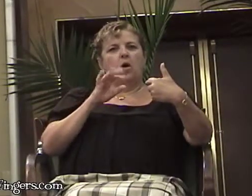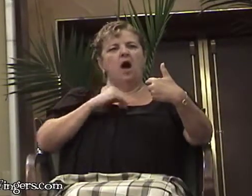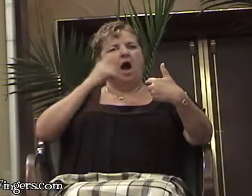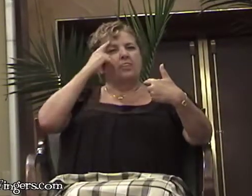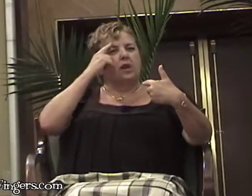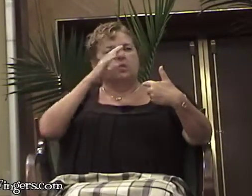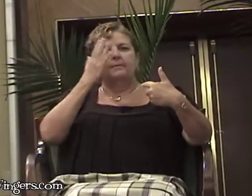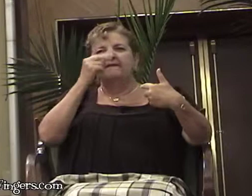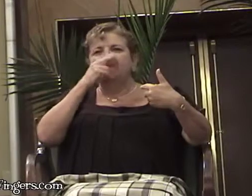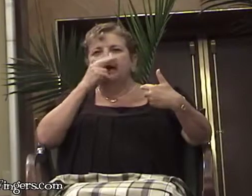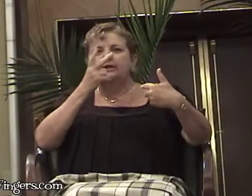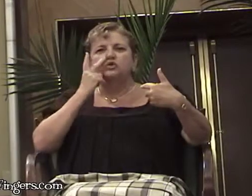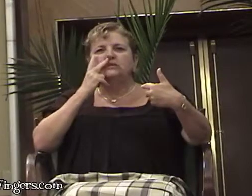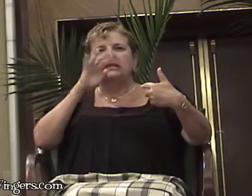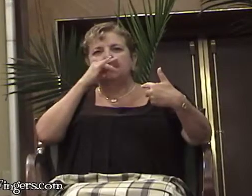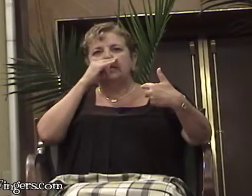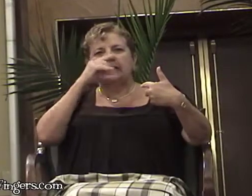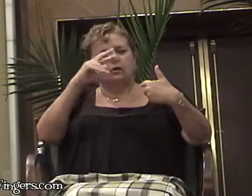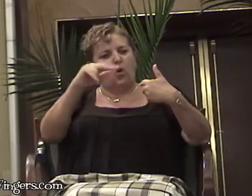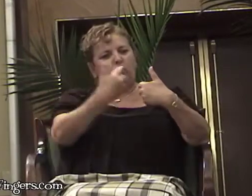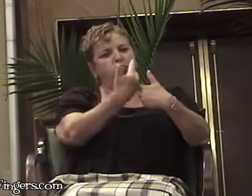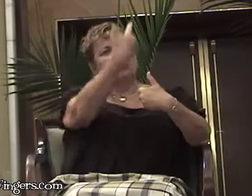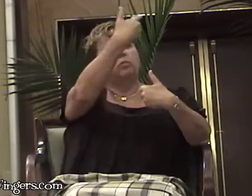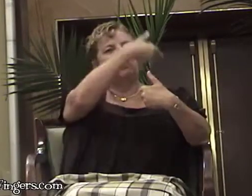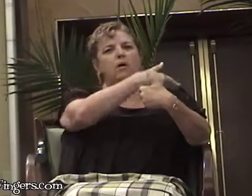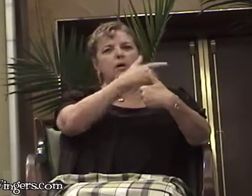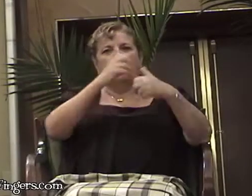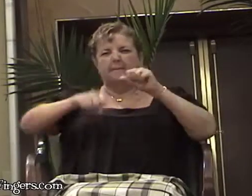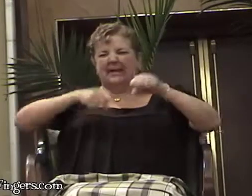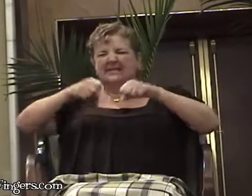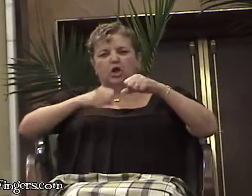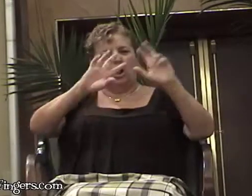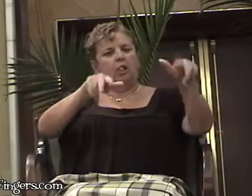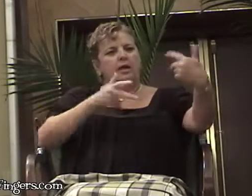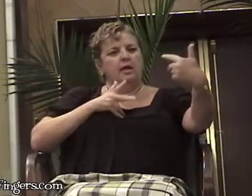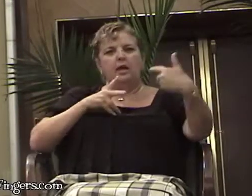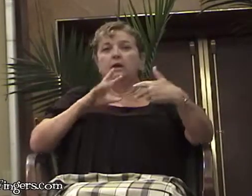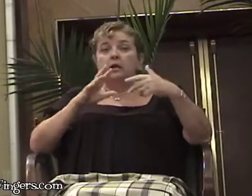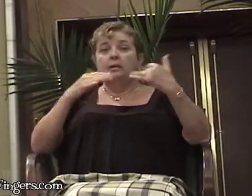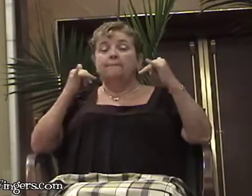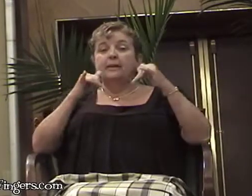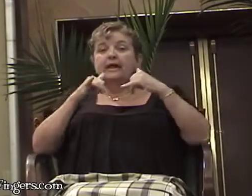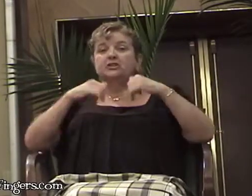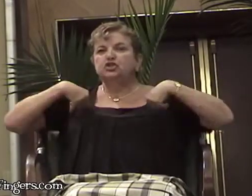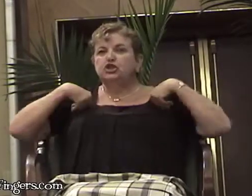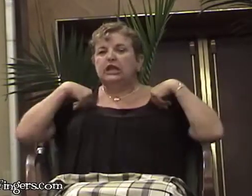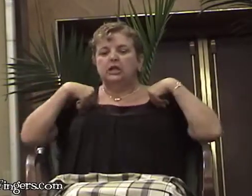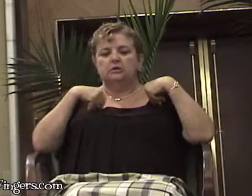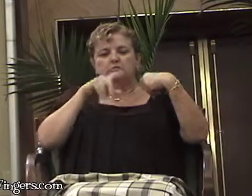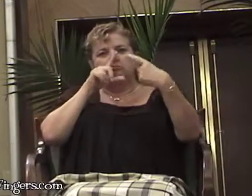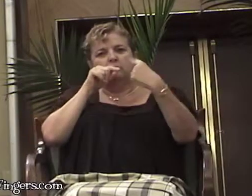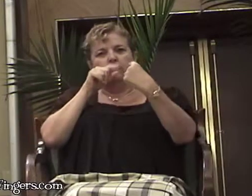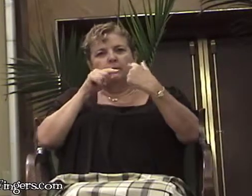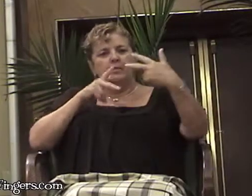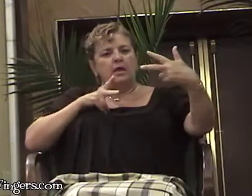just thought that would be funny. So I decided to play chicken with this kid, and unfortunately, at the last second, we turned the same direction. I ran this kid